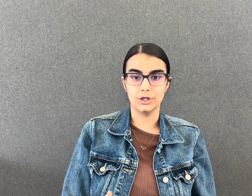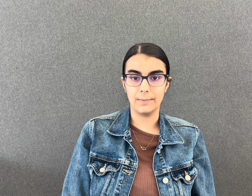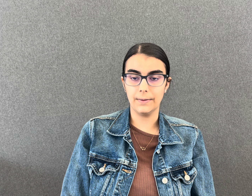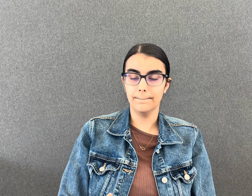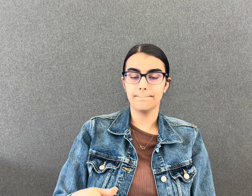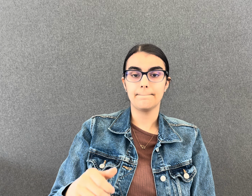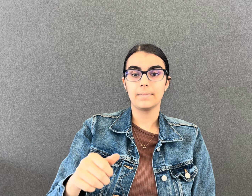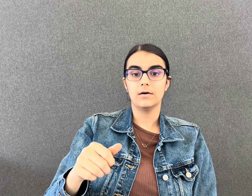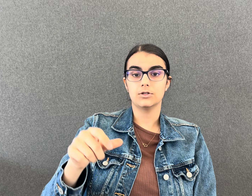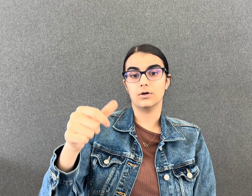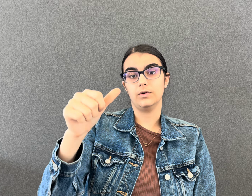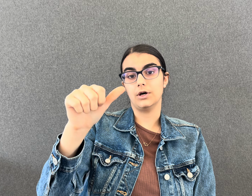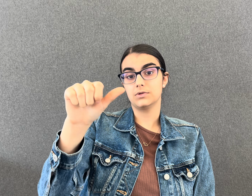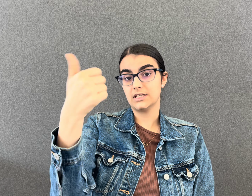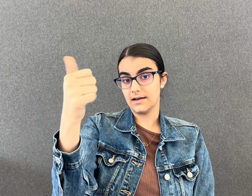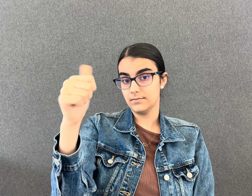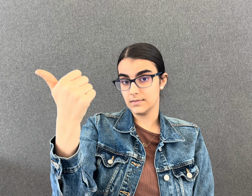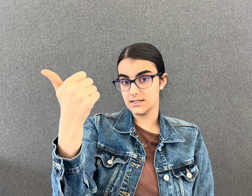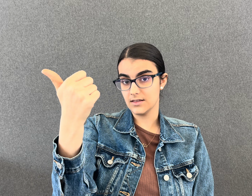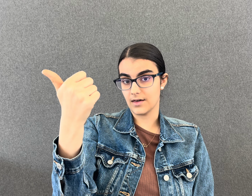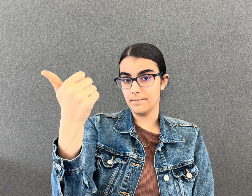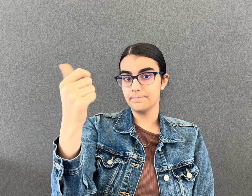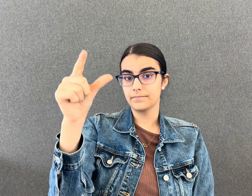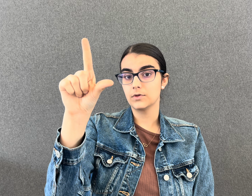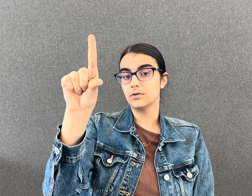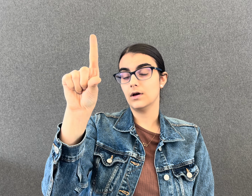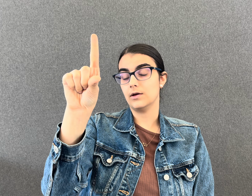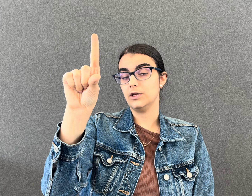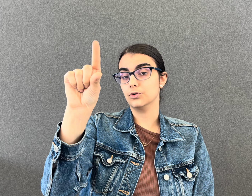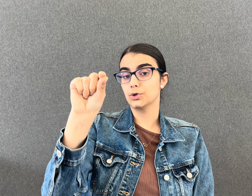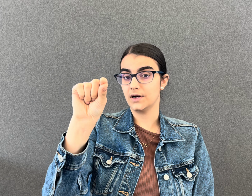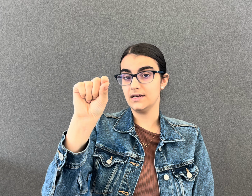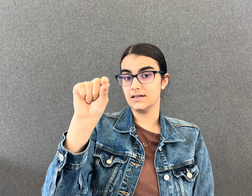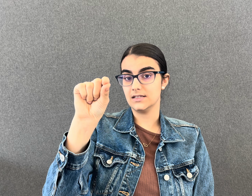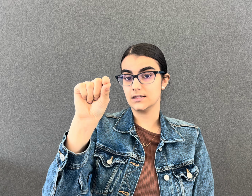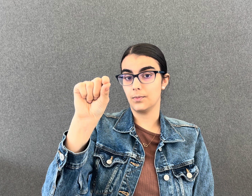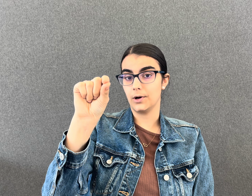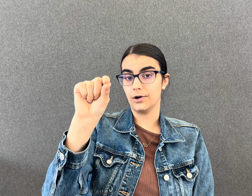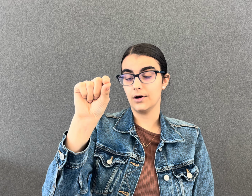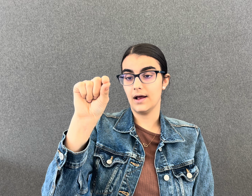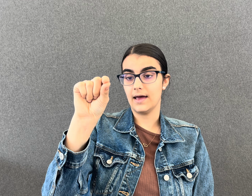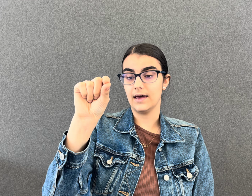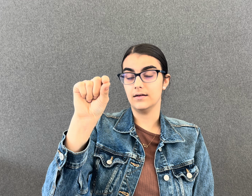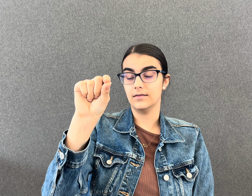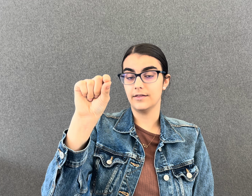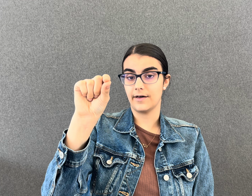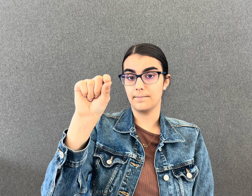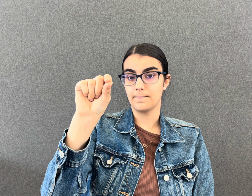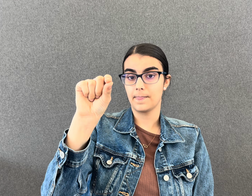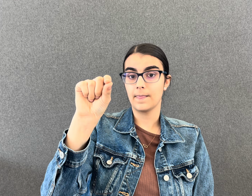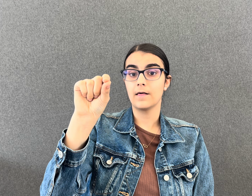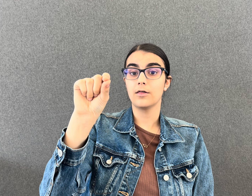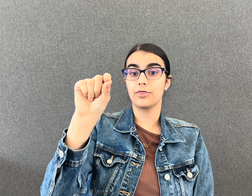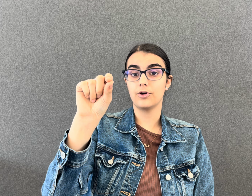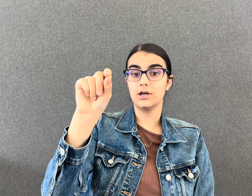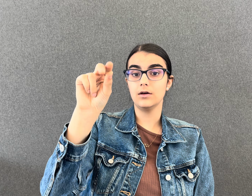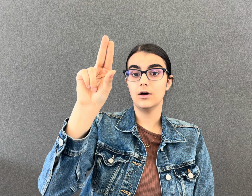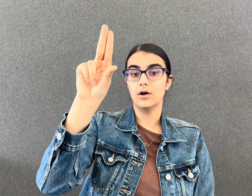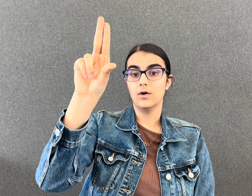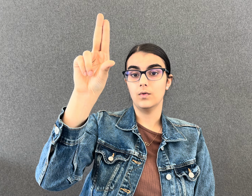number. So we know 10 is the thumb, and we know 20 is the pointer and the thumb. 30 will